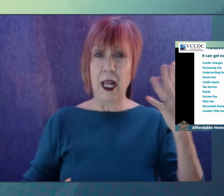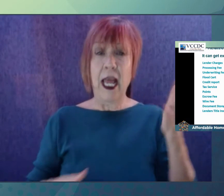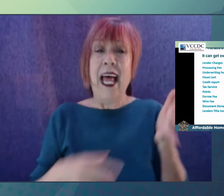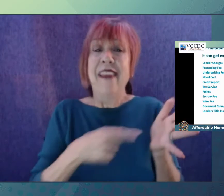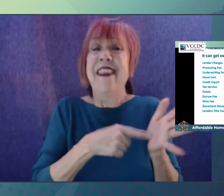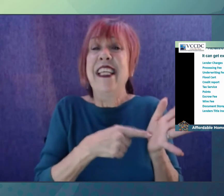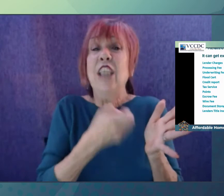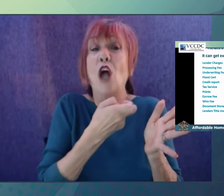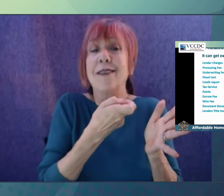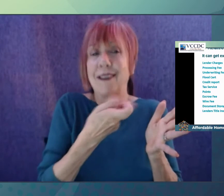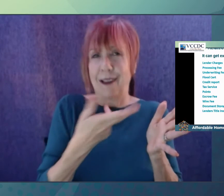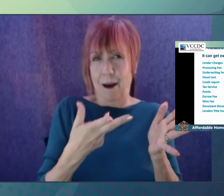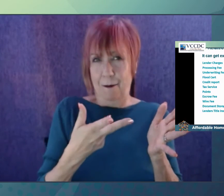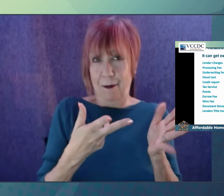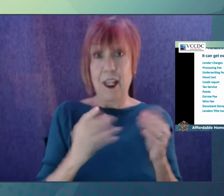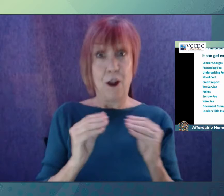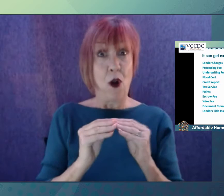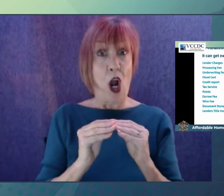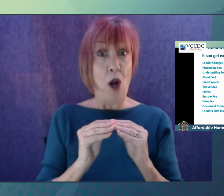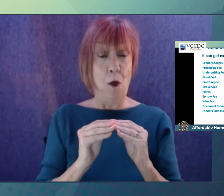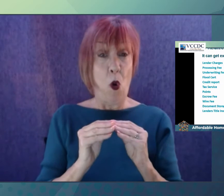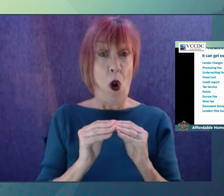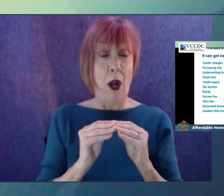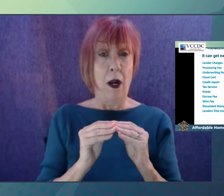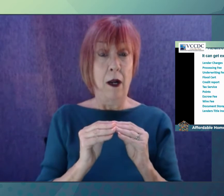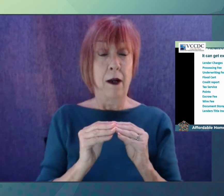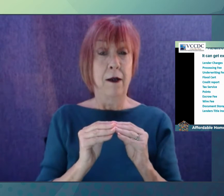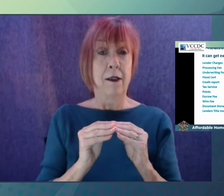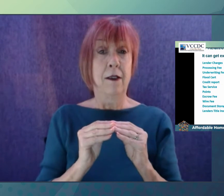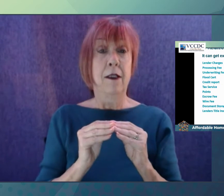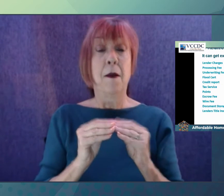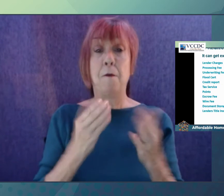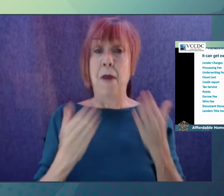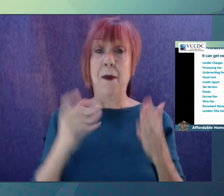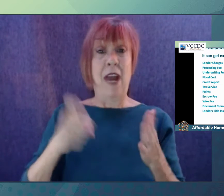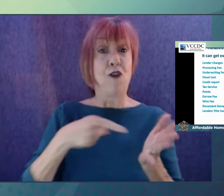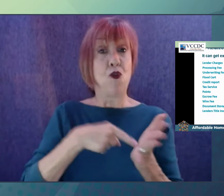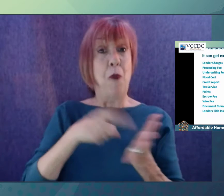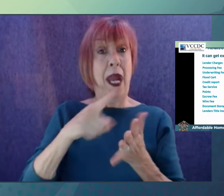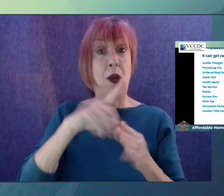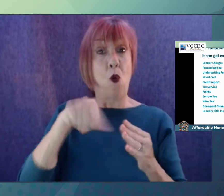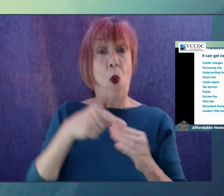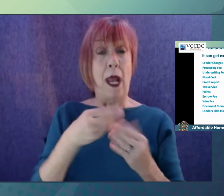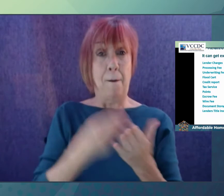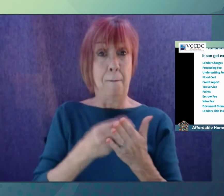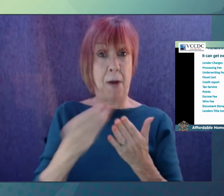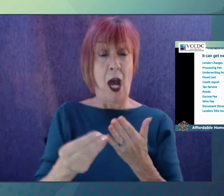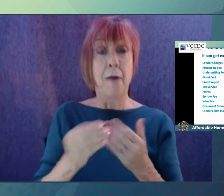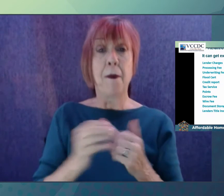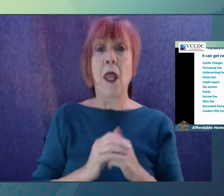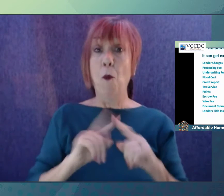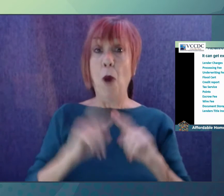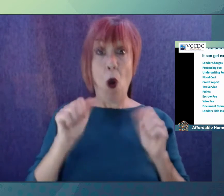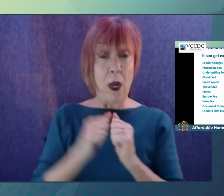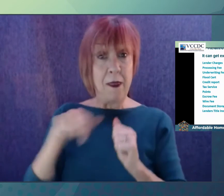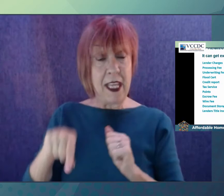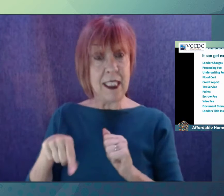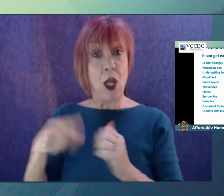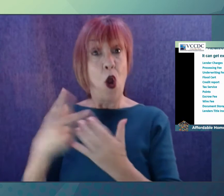of the fees that we've associated that could be charged at the time of the purchase. But with this particular program, we can use